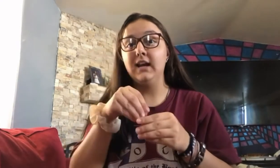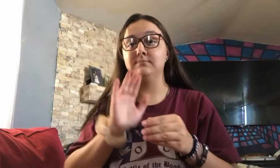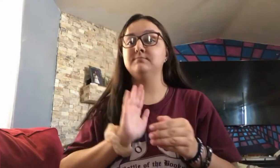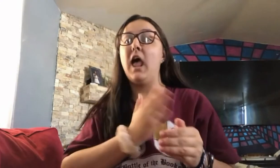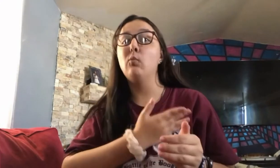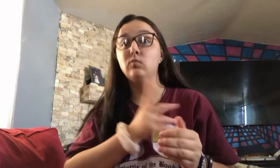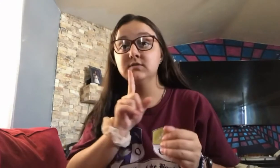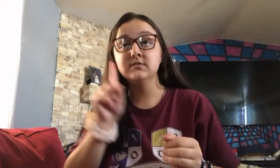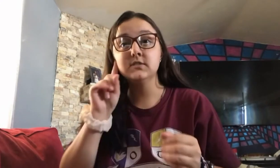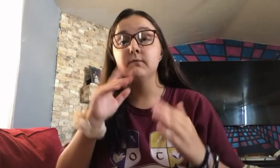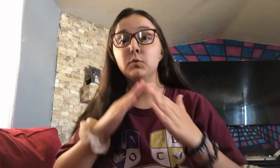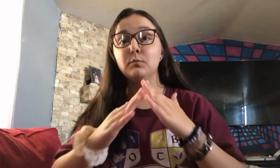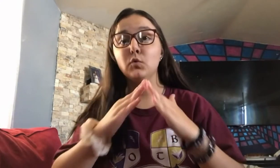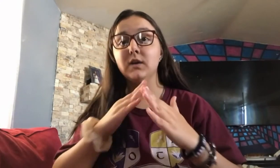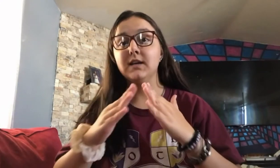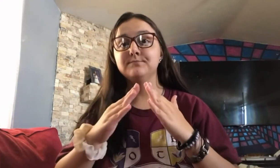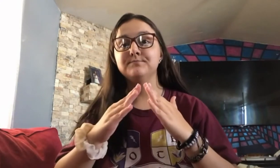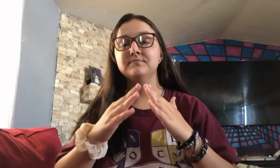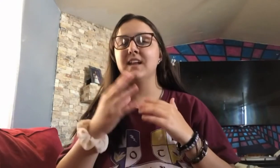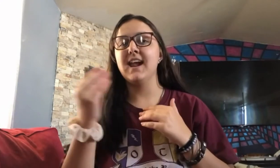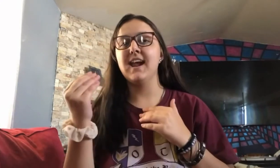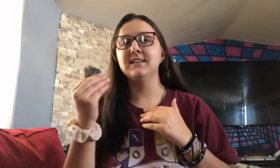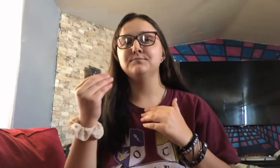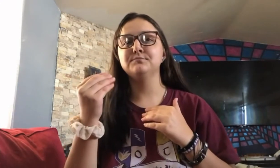She's not well known in our Deaf community.